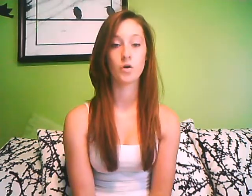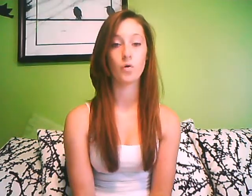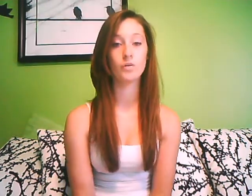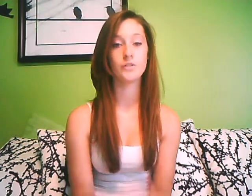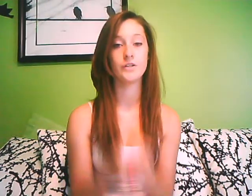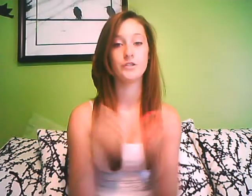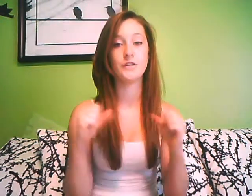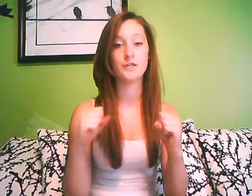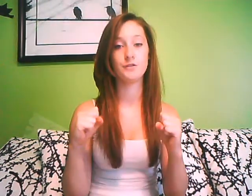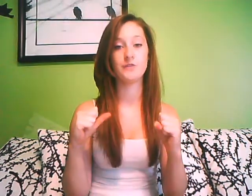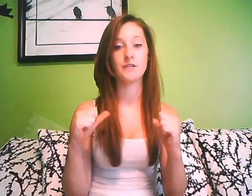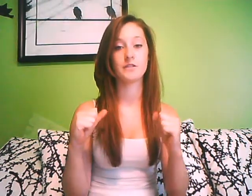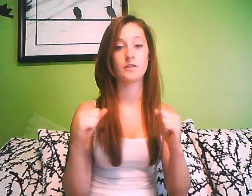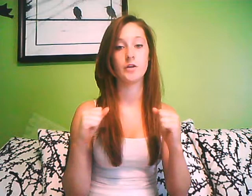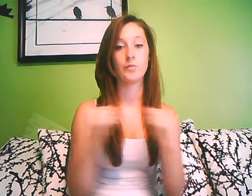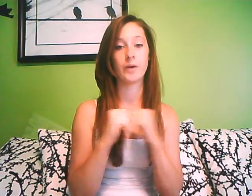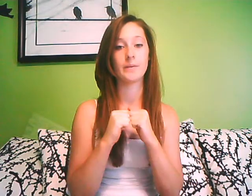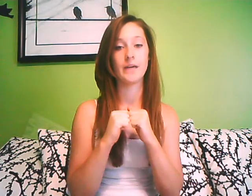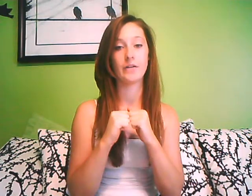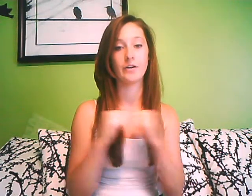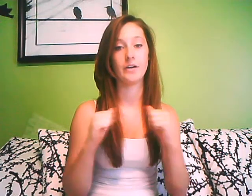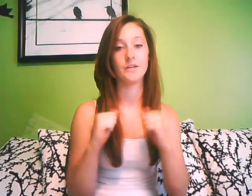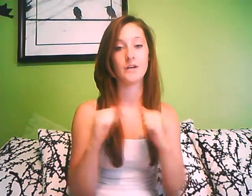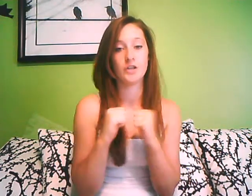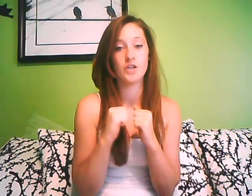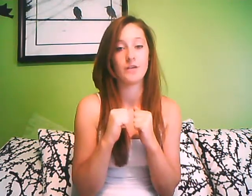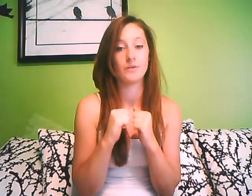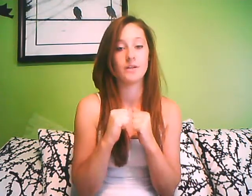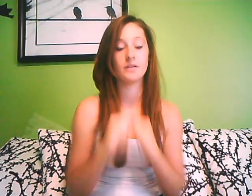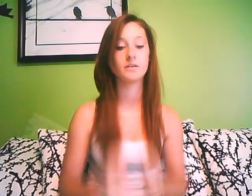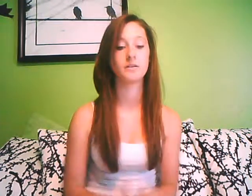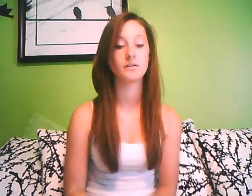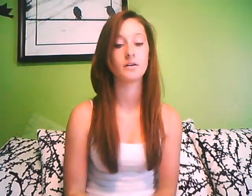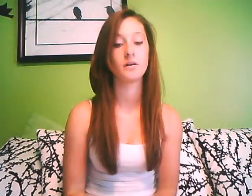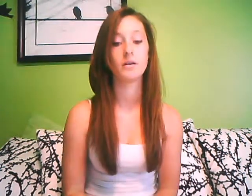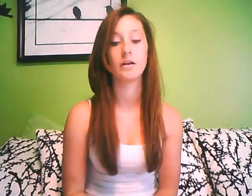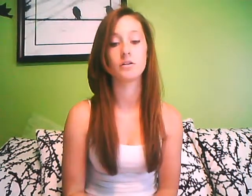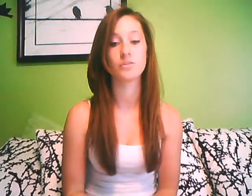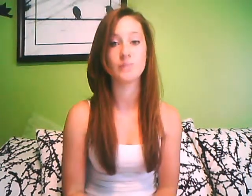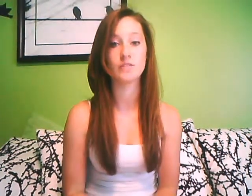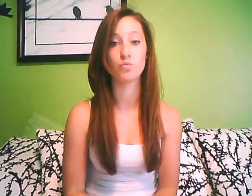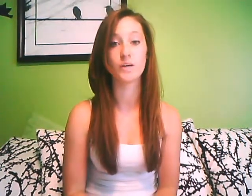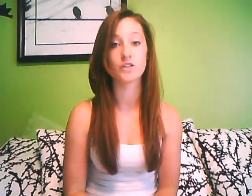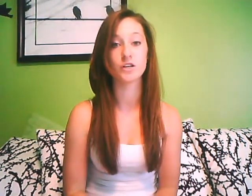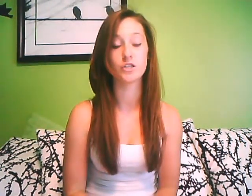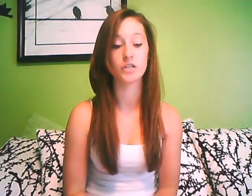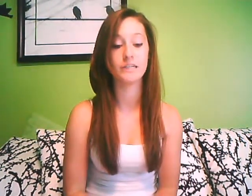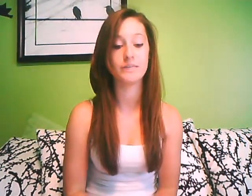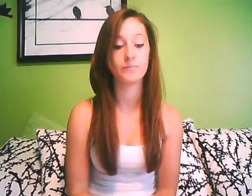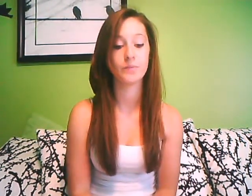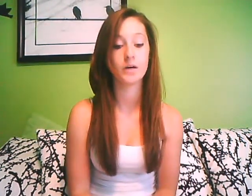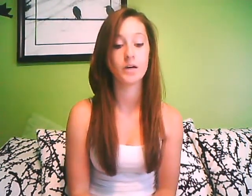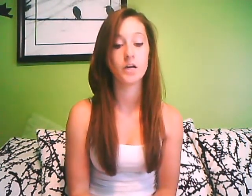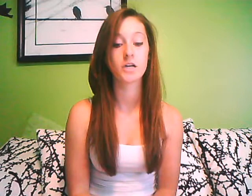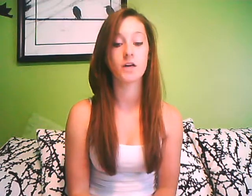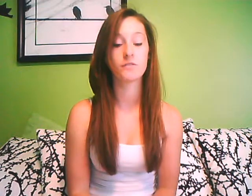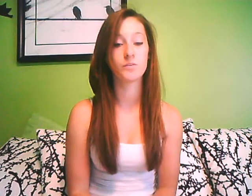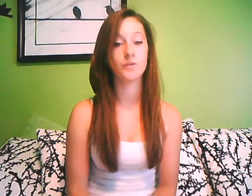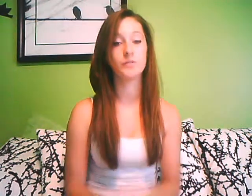Cold is you take two fists and you bring them together and you kind of shake with it. It also means winter and chilly. Comfortable,